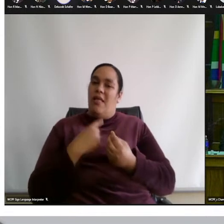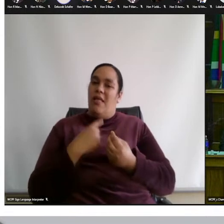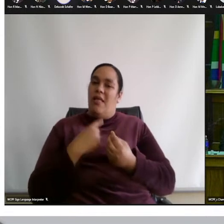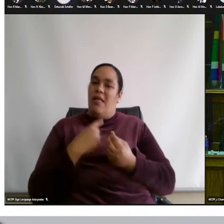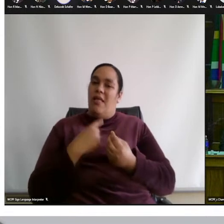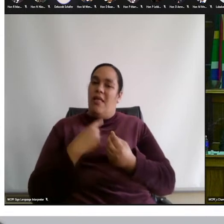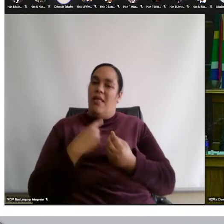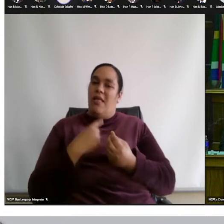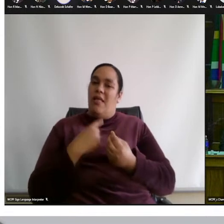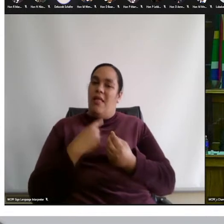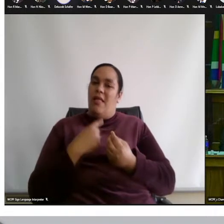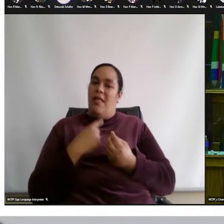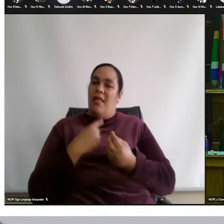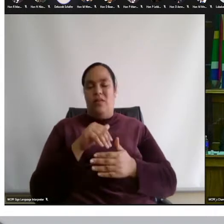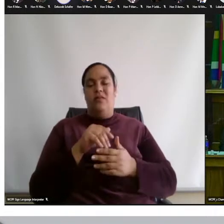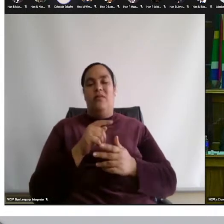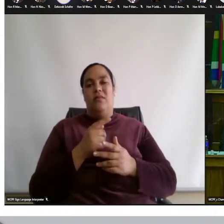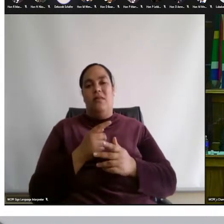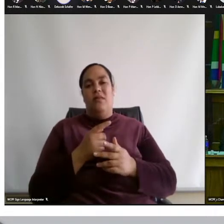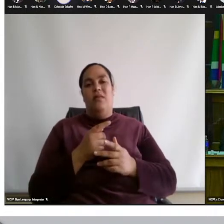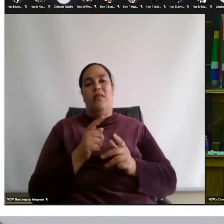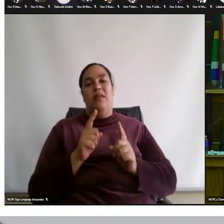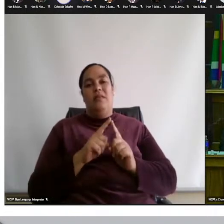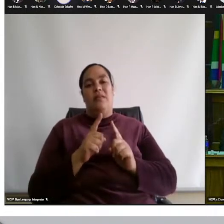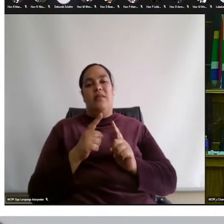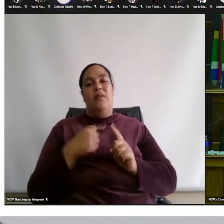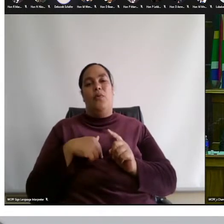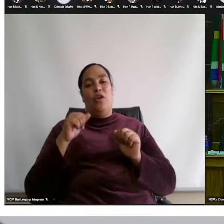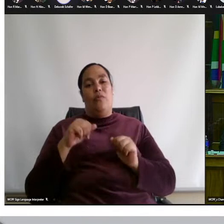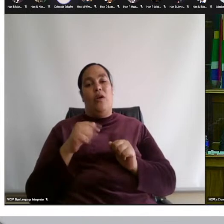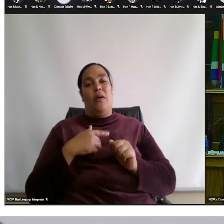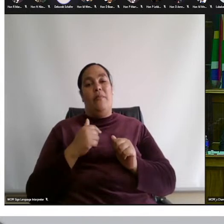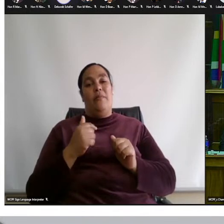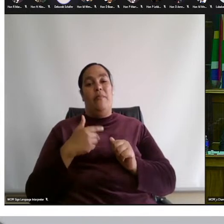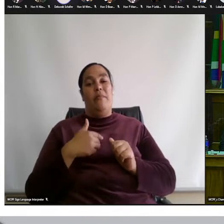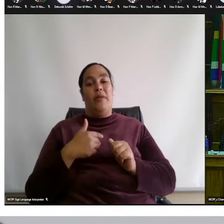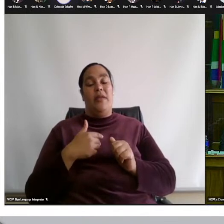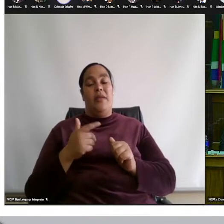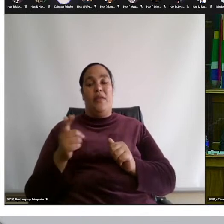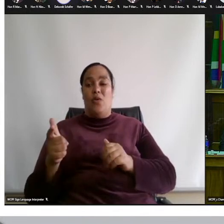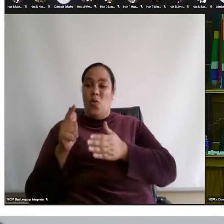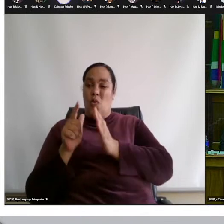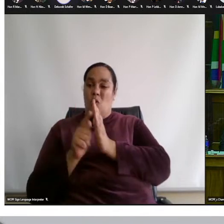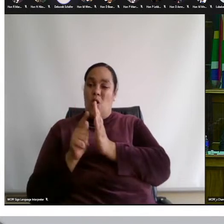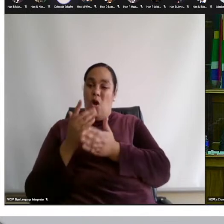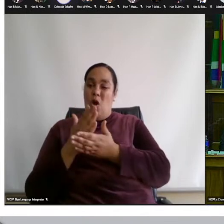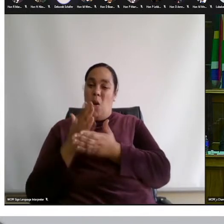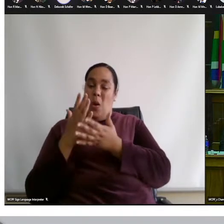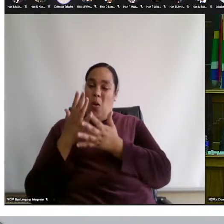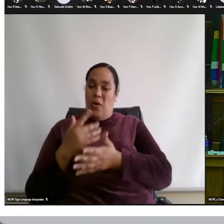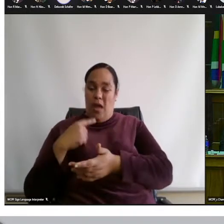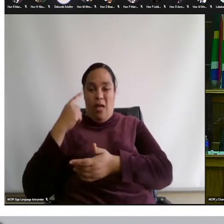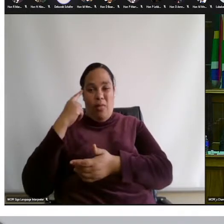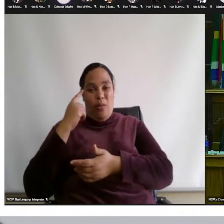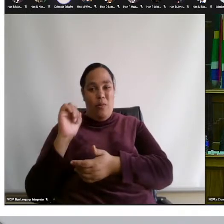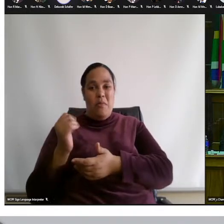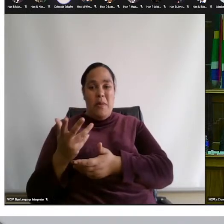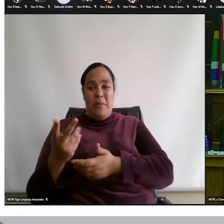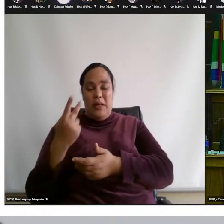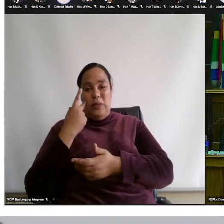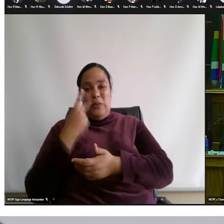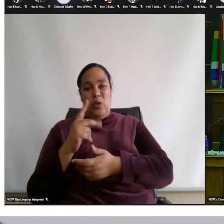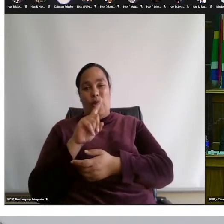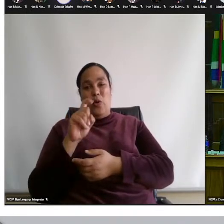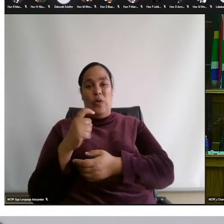elections. Do I agree? As a fellow lawyer, I would have thought that the Honourable Dagmo could have noticed that the question